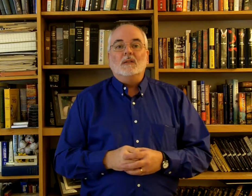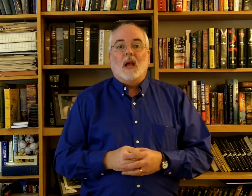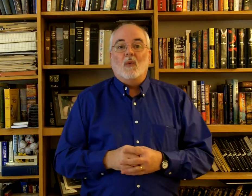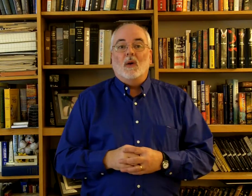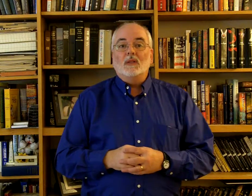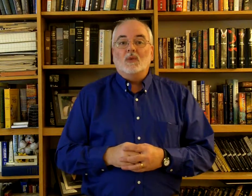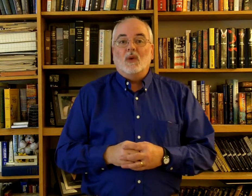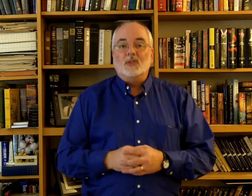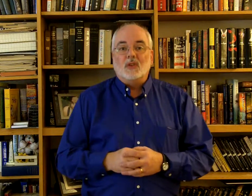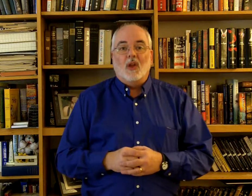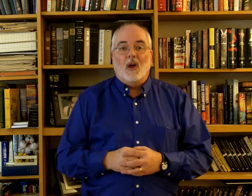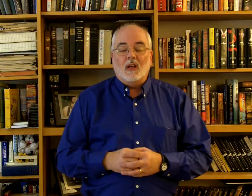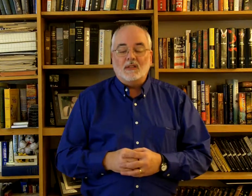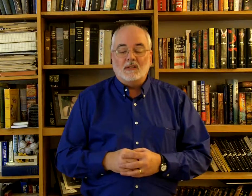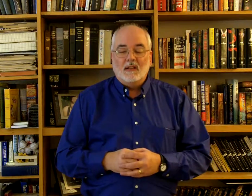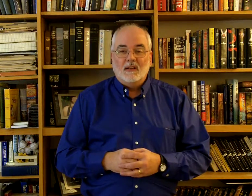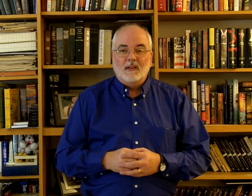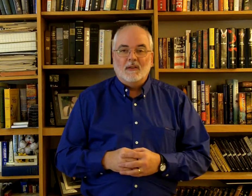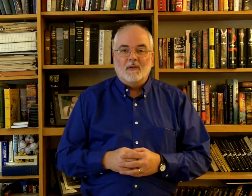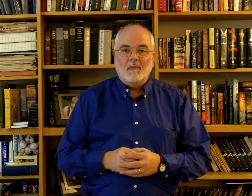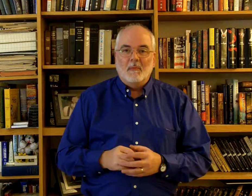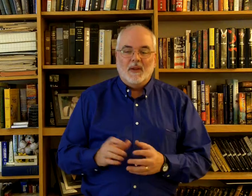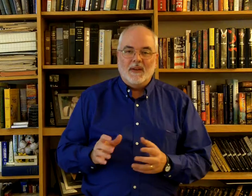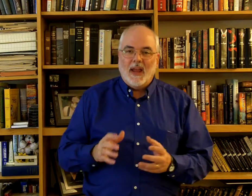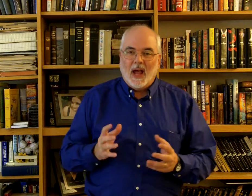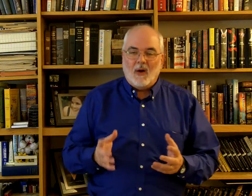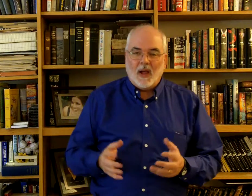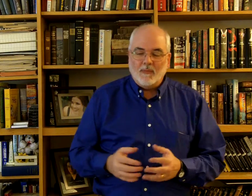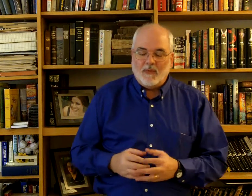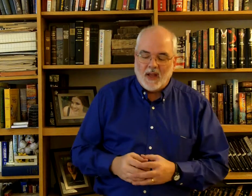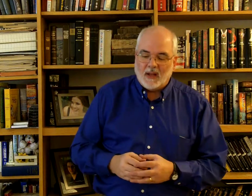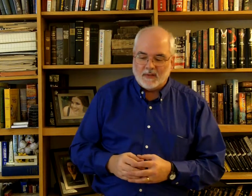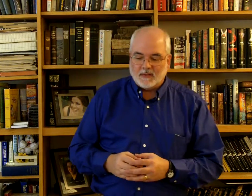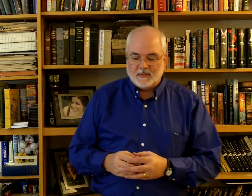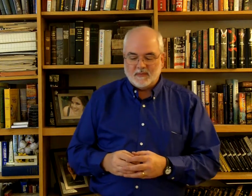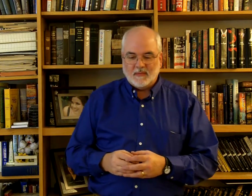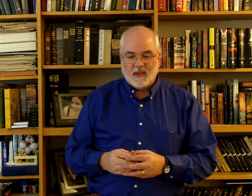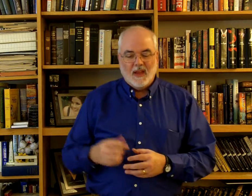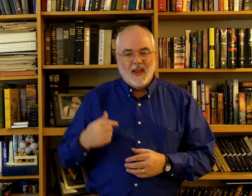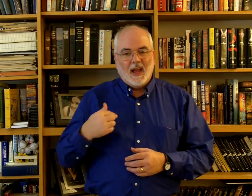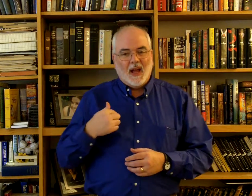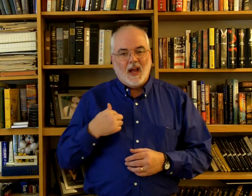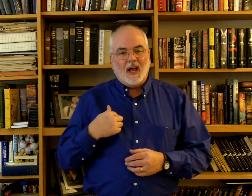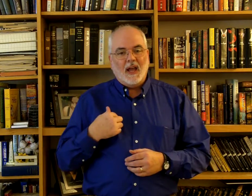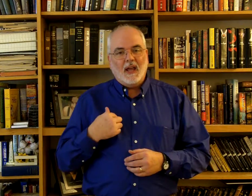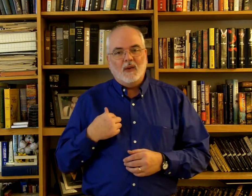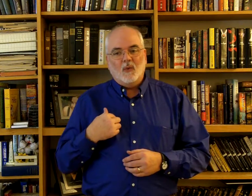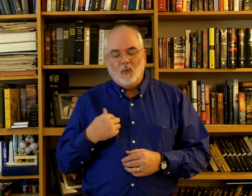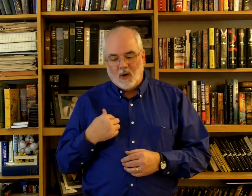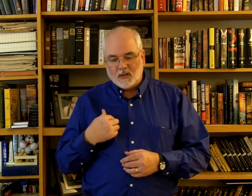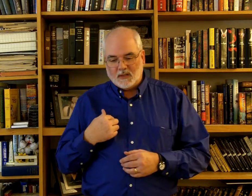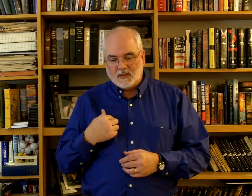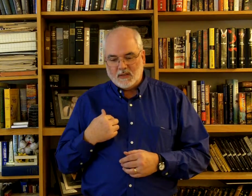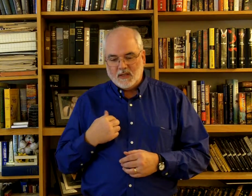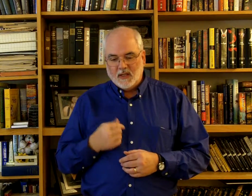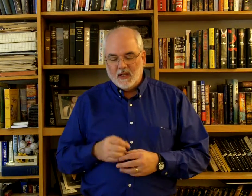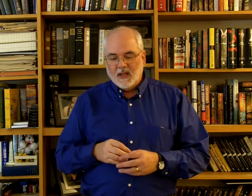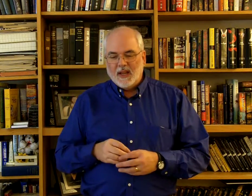I once was lost, but now I'm found. I once. Is